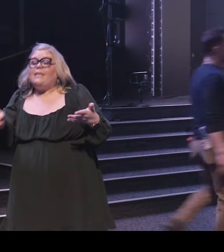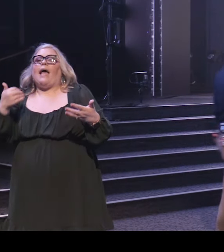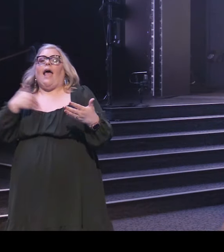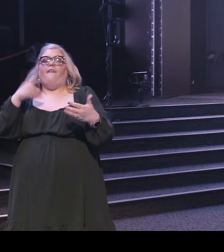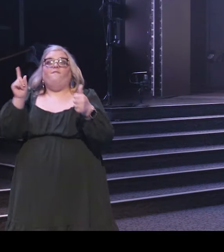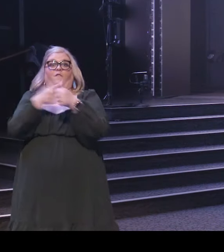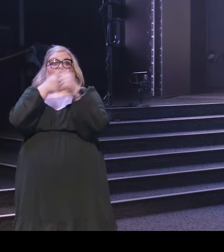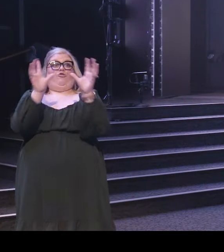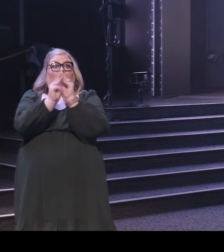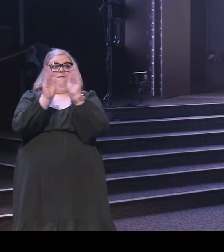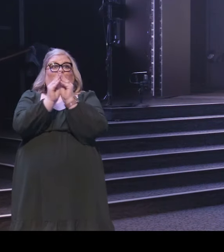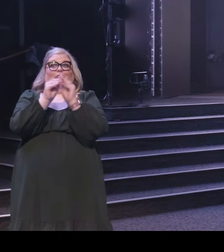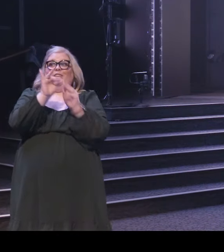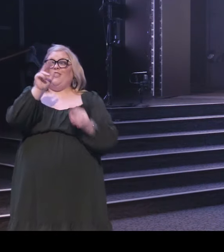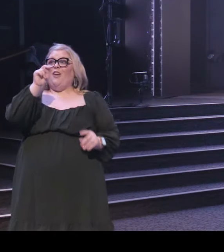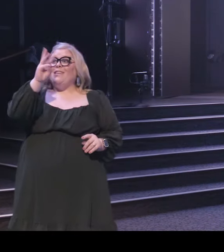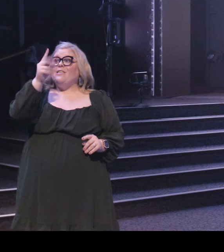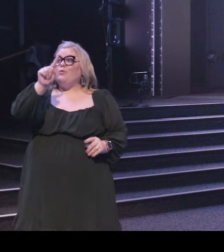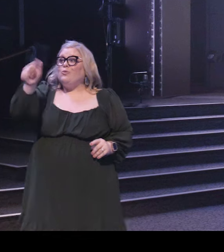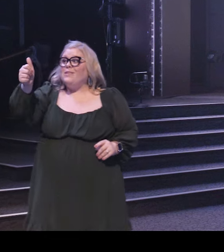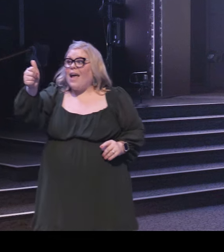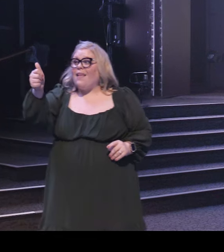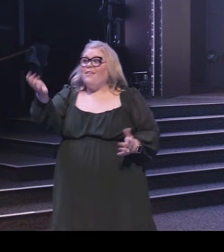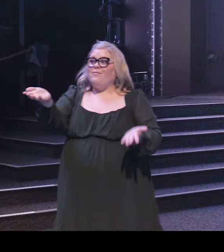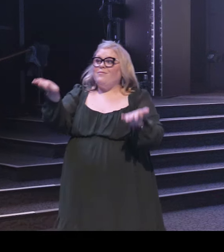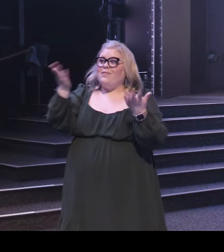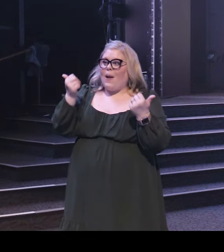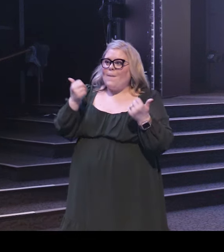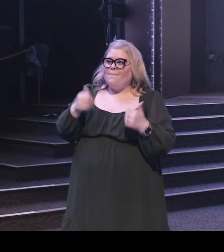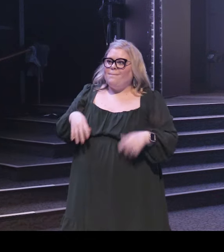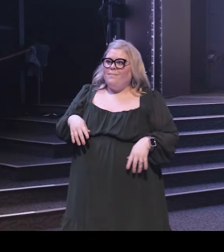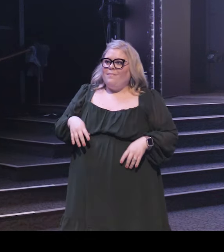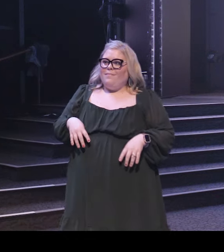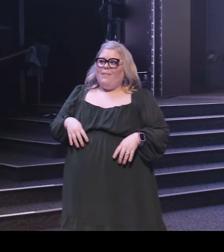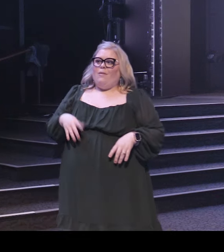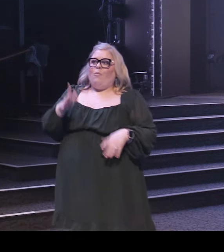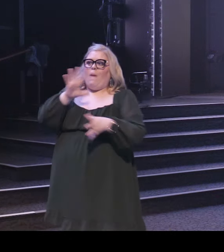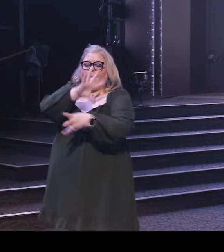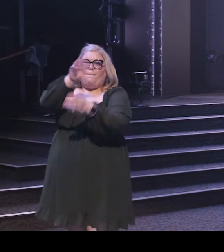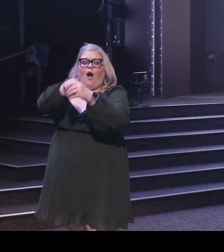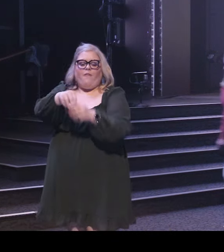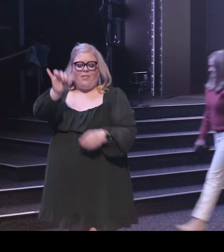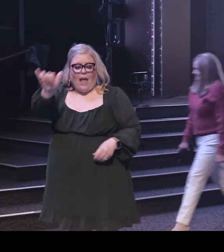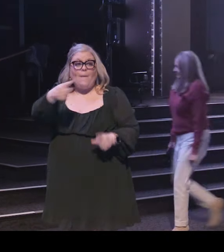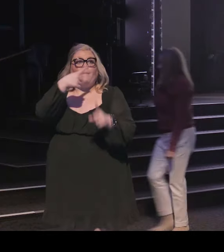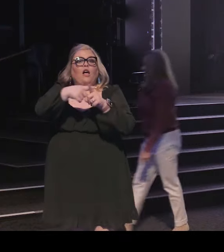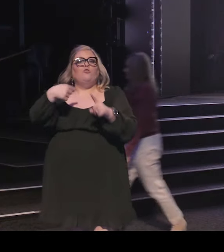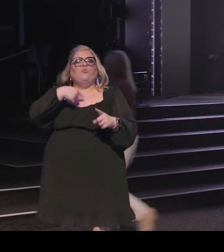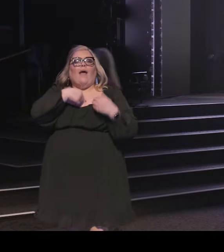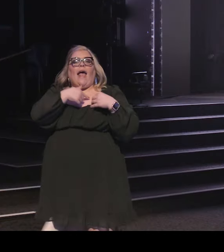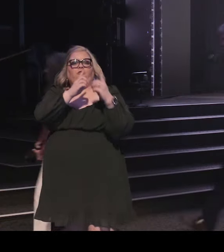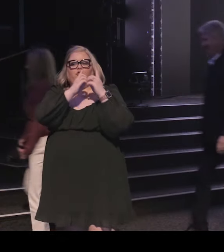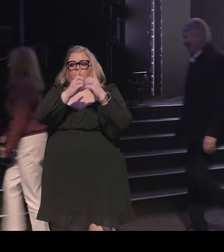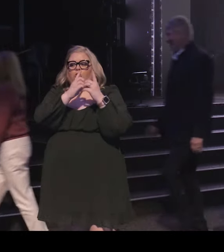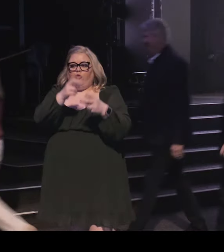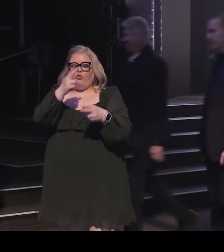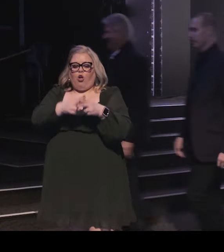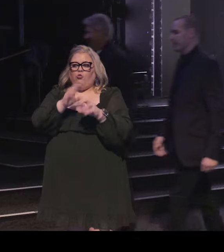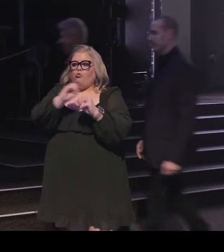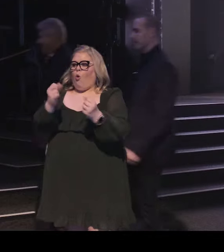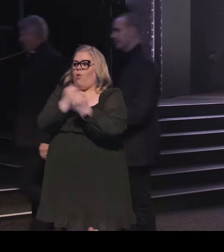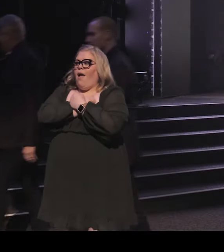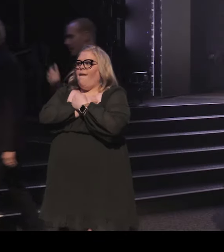January 6th through 10th. Come out, as Pastor Robert said, come out and be a part of that. as well as we have a devotional called No Love Like